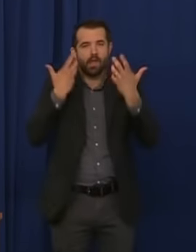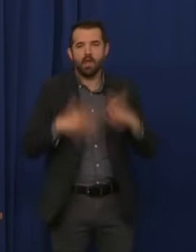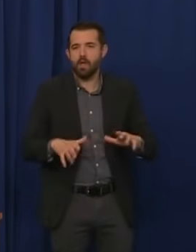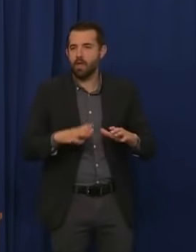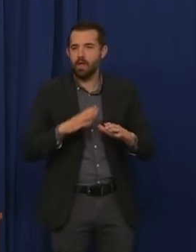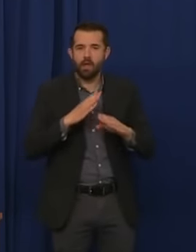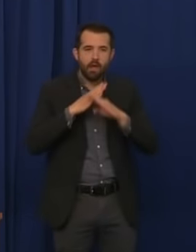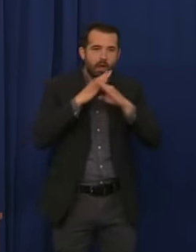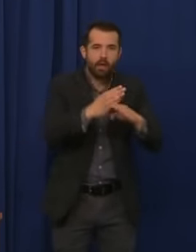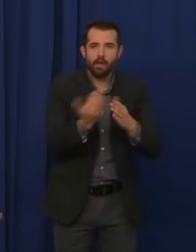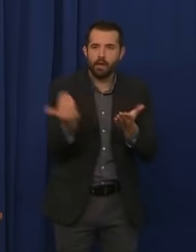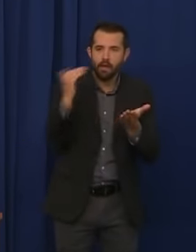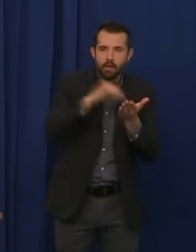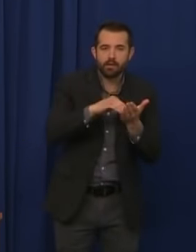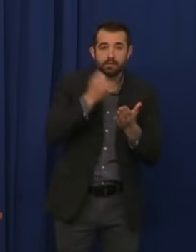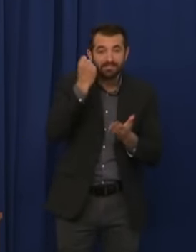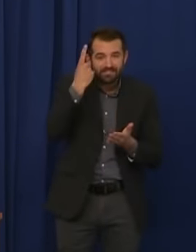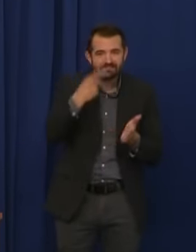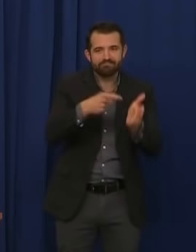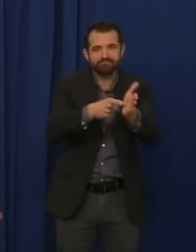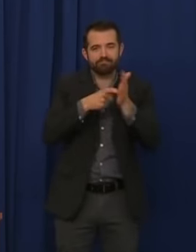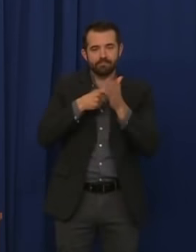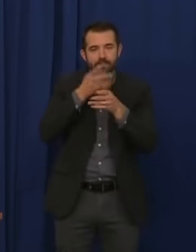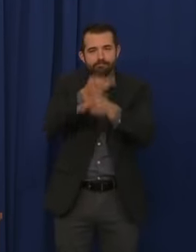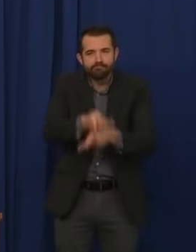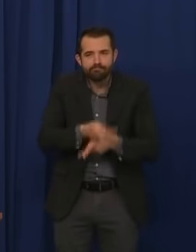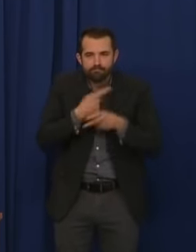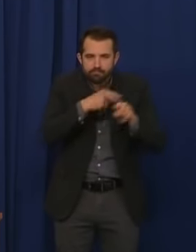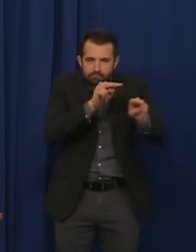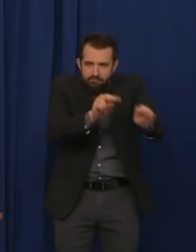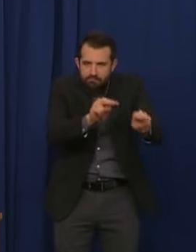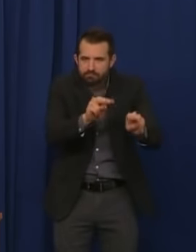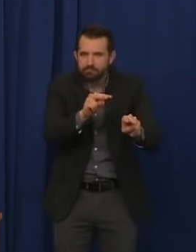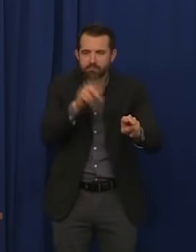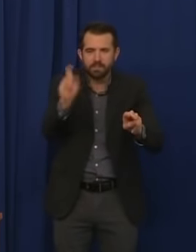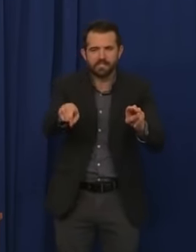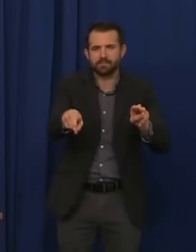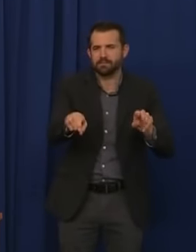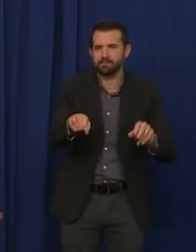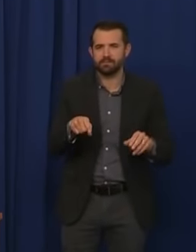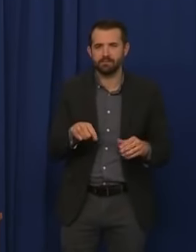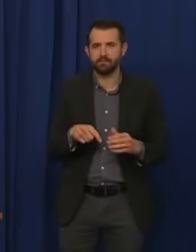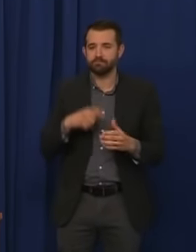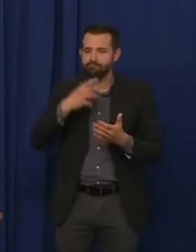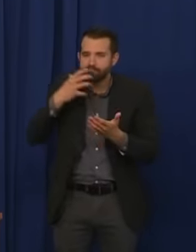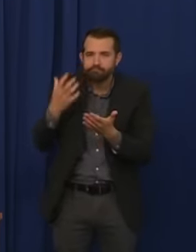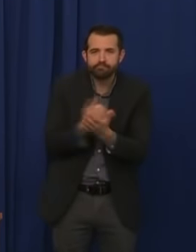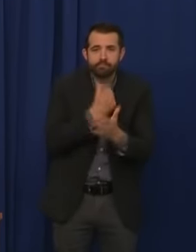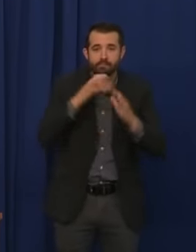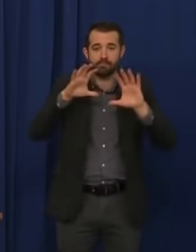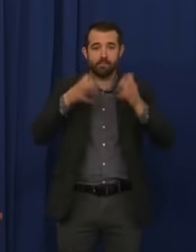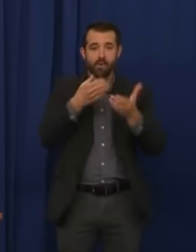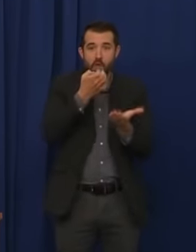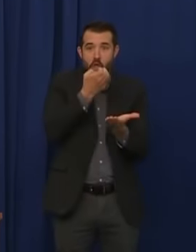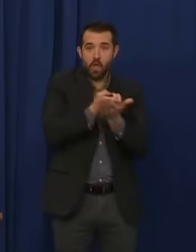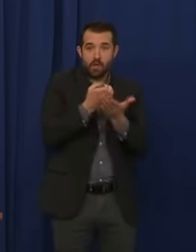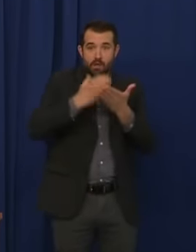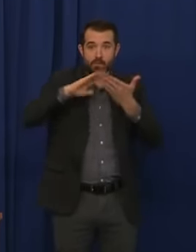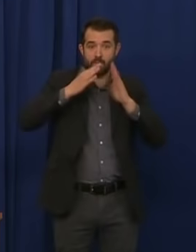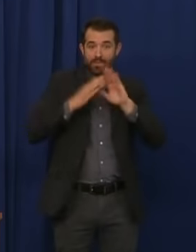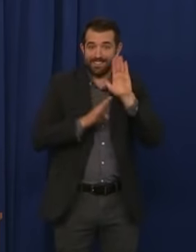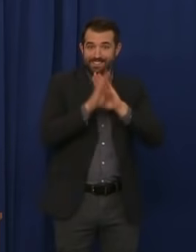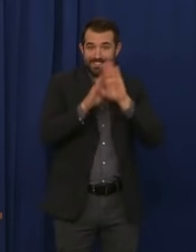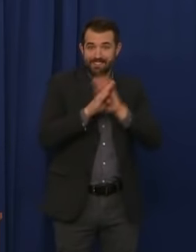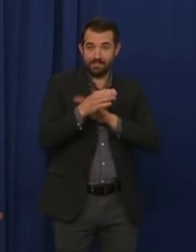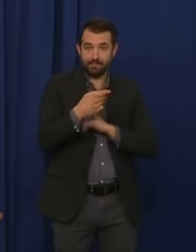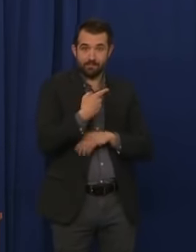but we've got to keep our eyes on it, on things. Meanwhile, the Department of Economic and Community Development, headed by